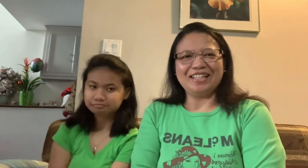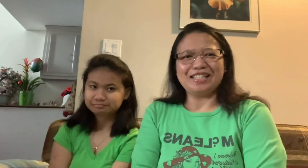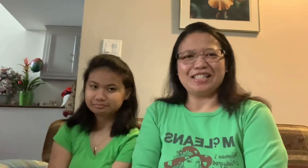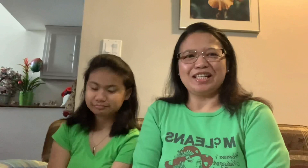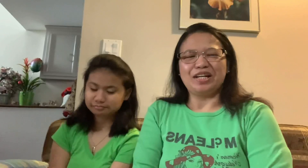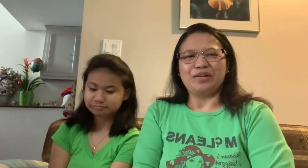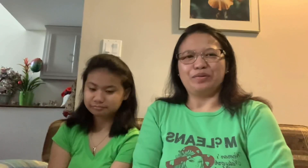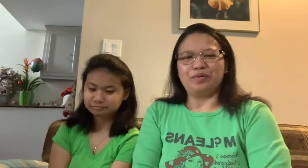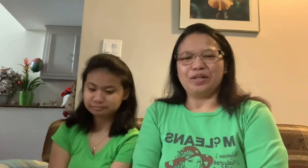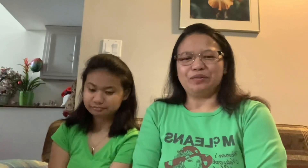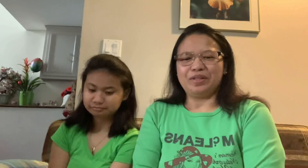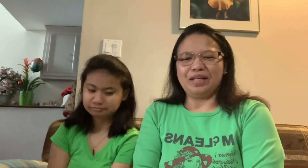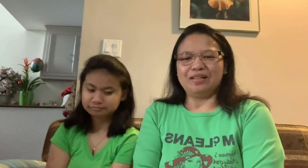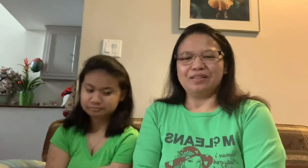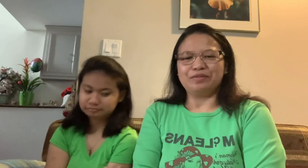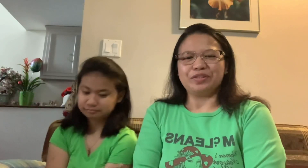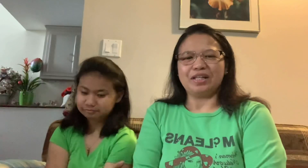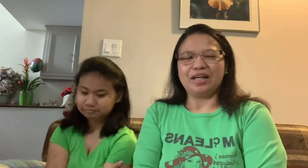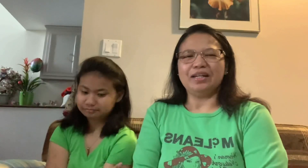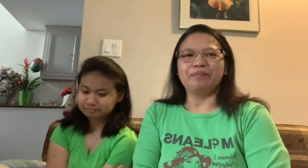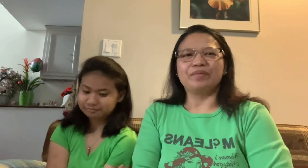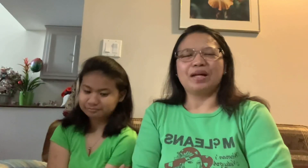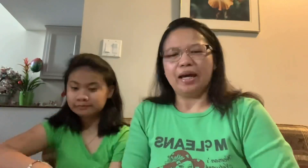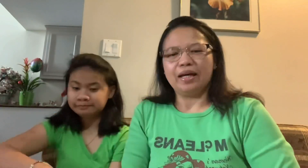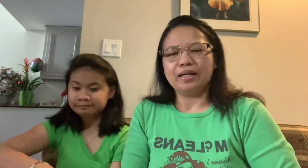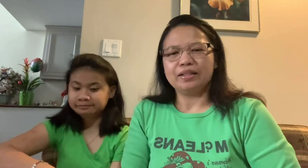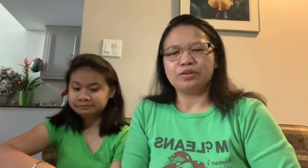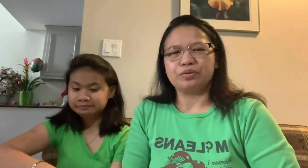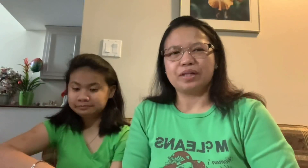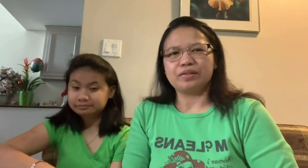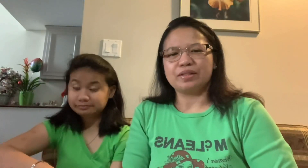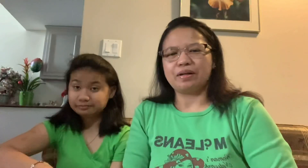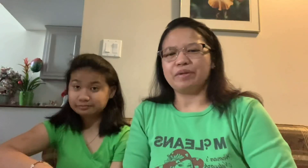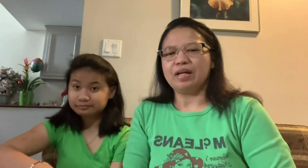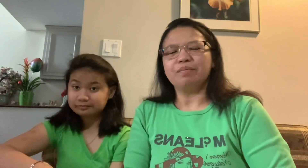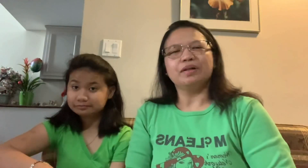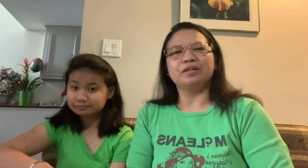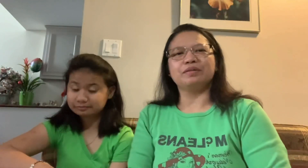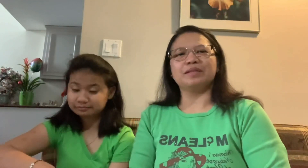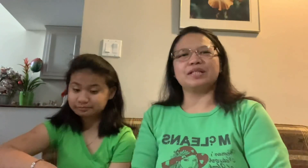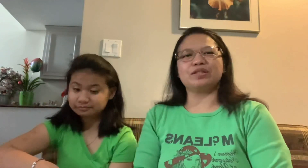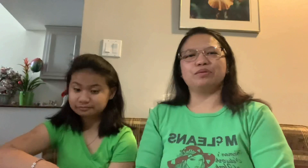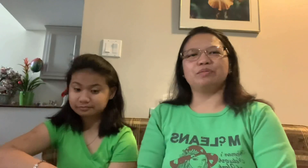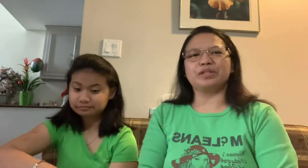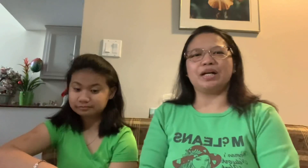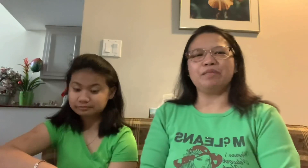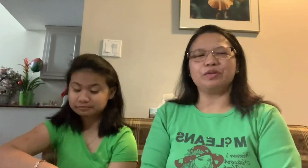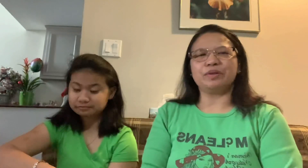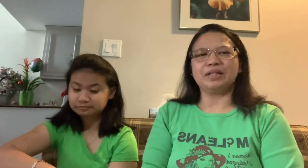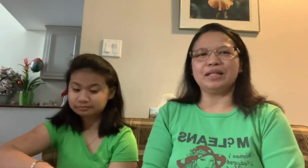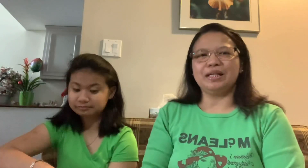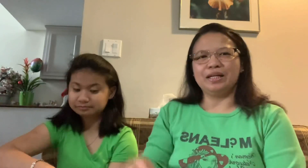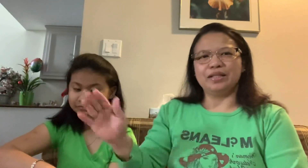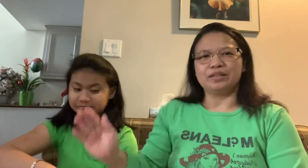that's what we can learn for today. And to just wrap it up, we'll just do one more time quickly.